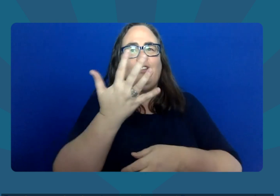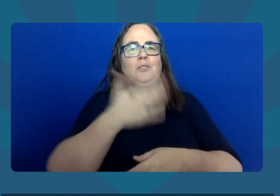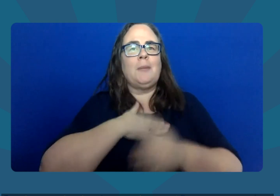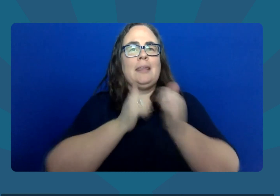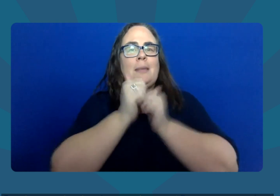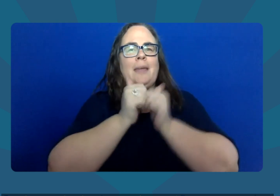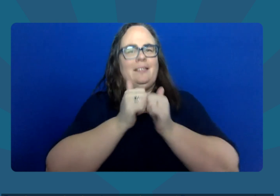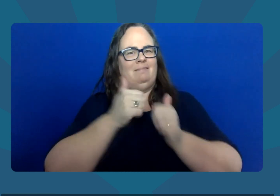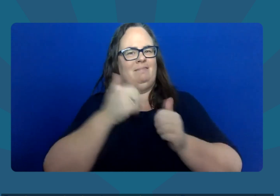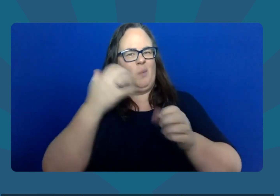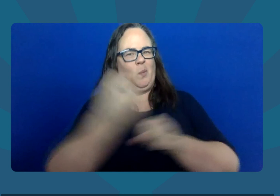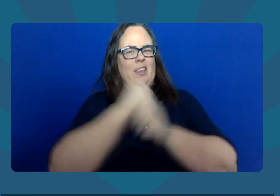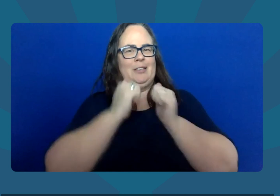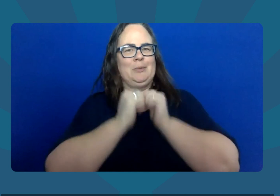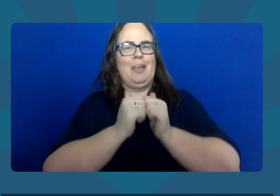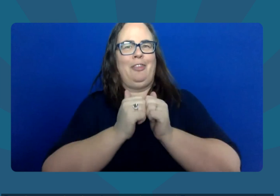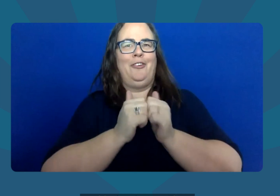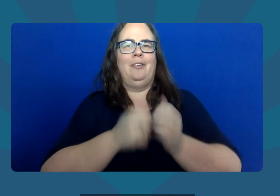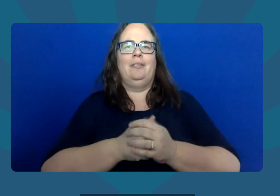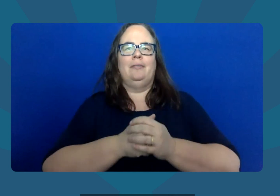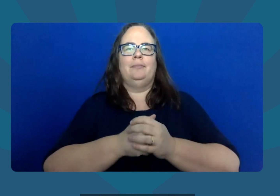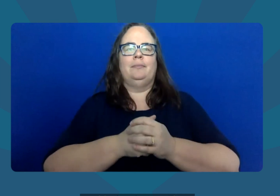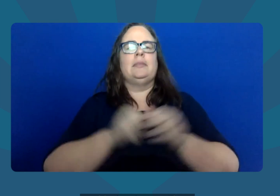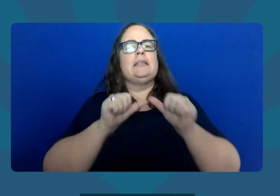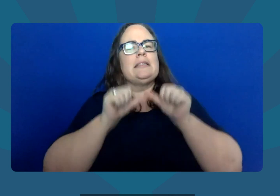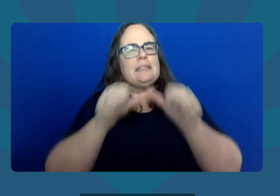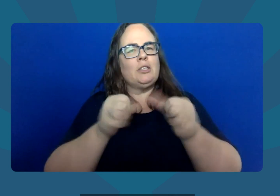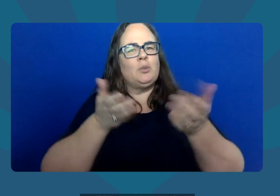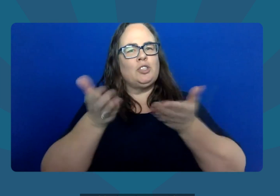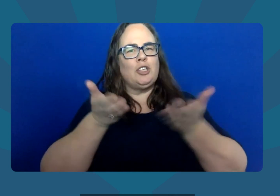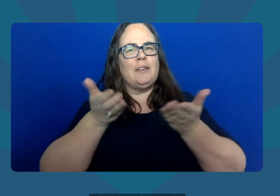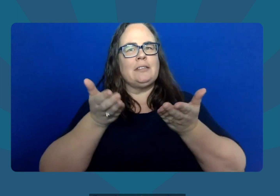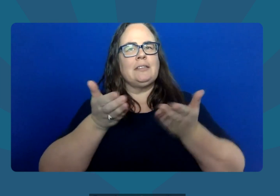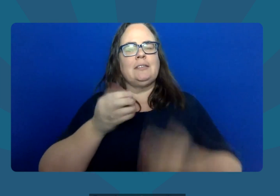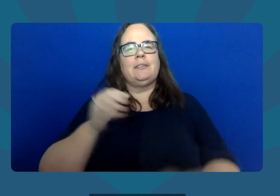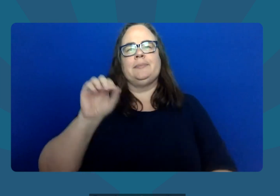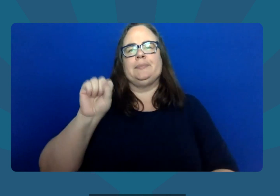donate $5 to my campaign, and let's win together.